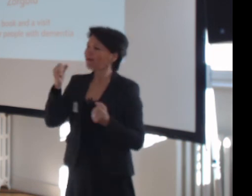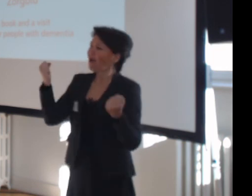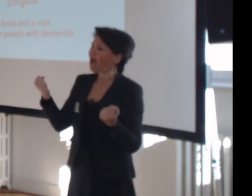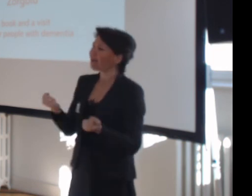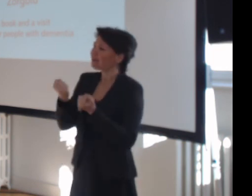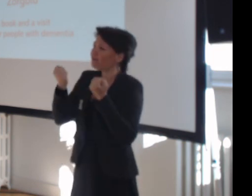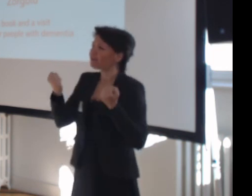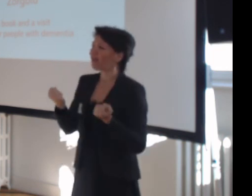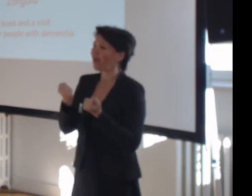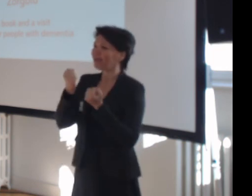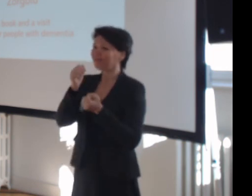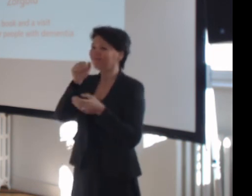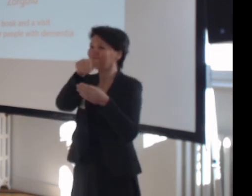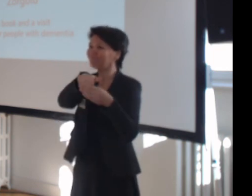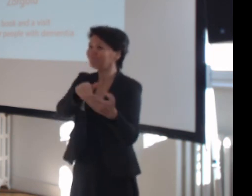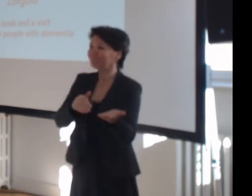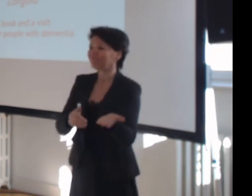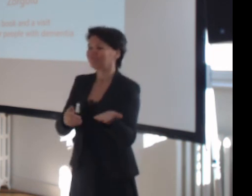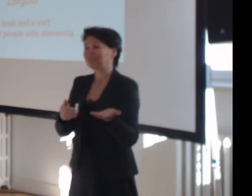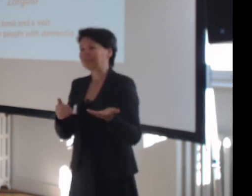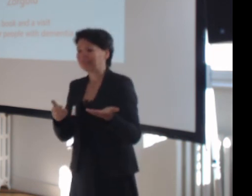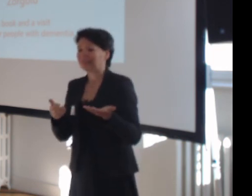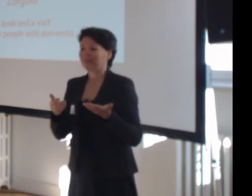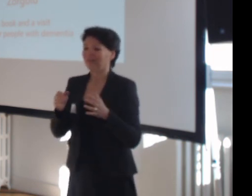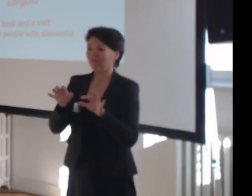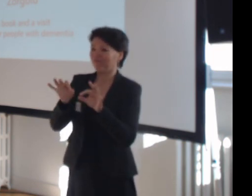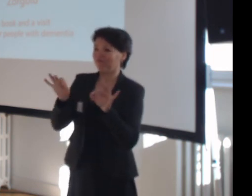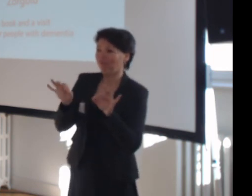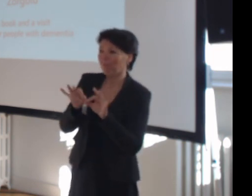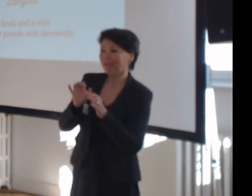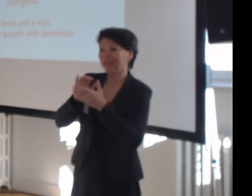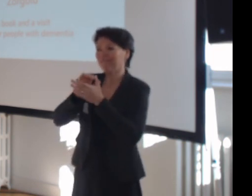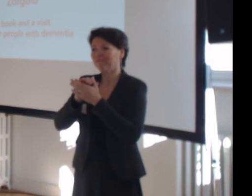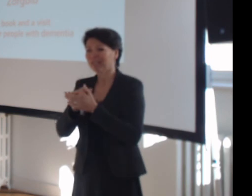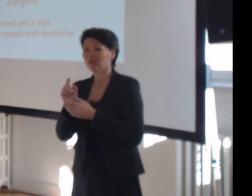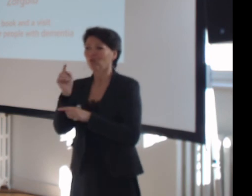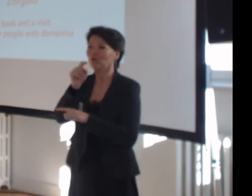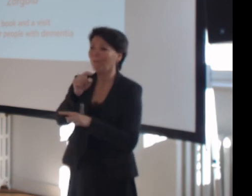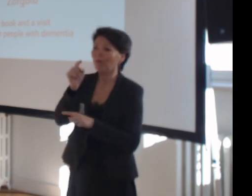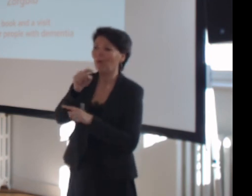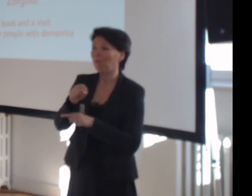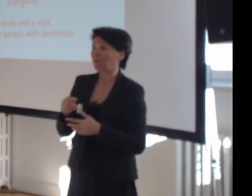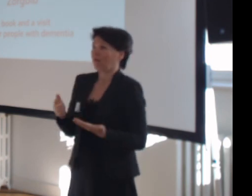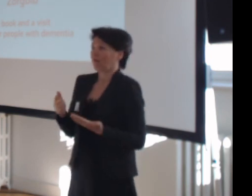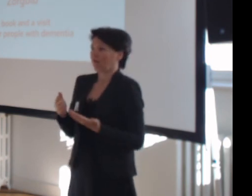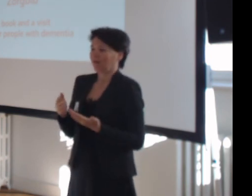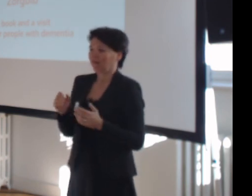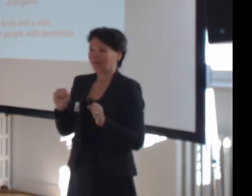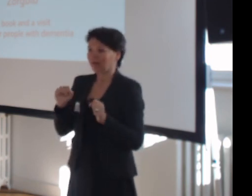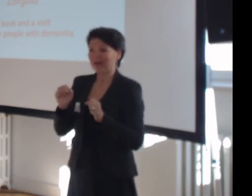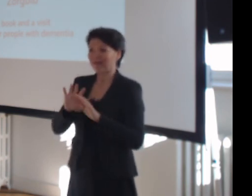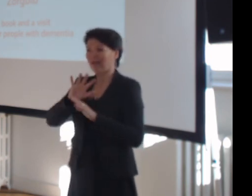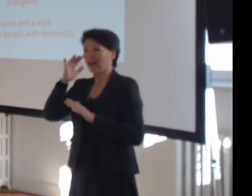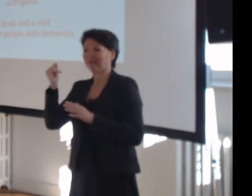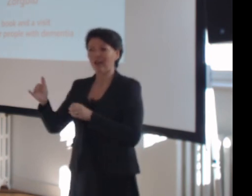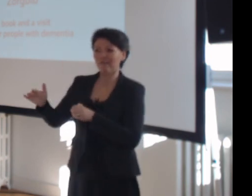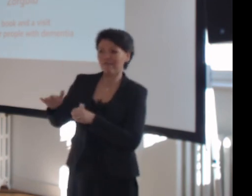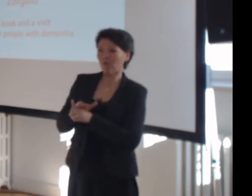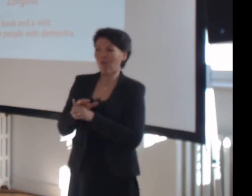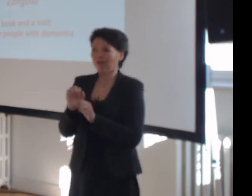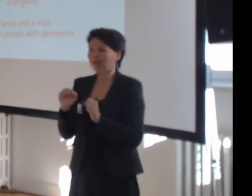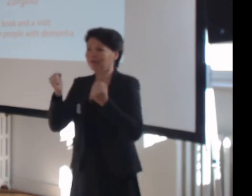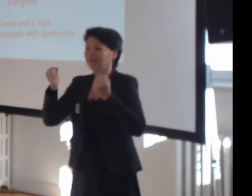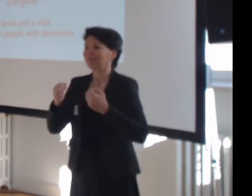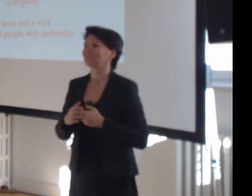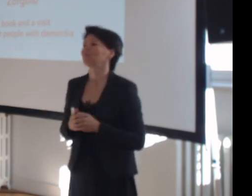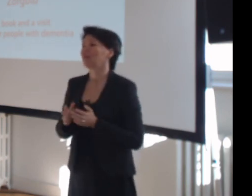in the nursing home and her family and friends may not be enough to fill the day. And this is where Roadbed and